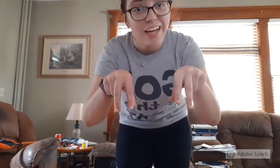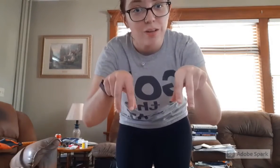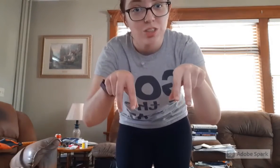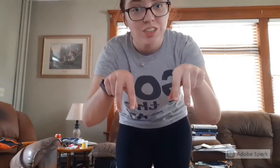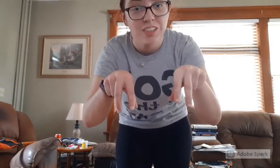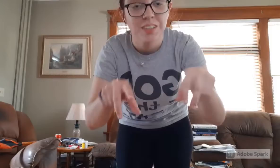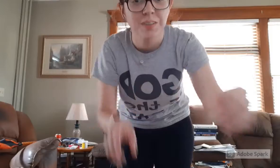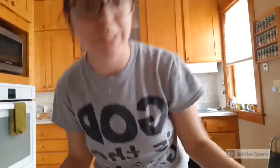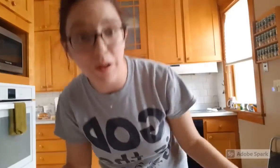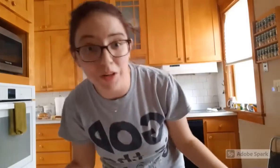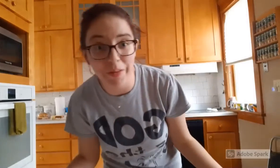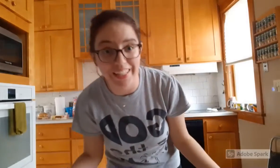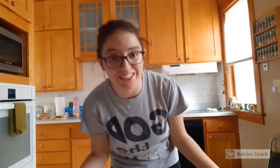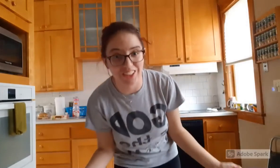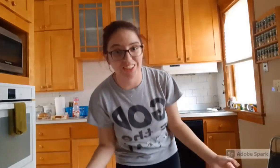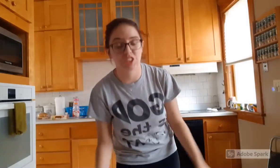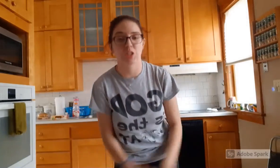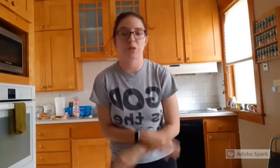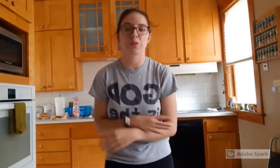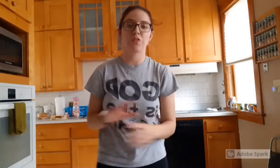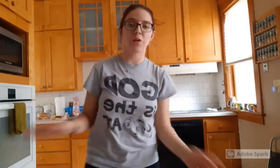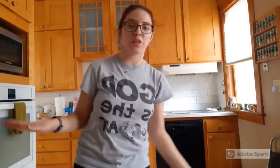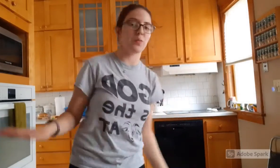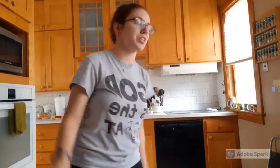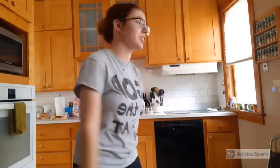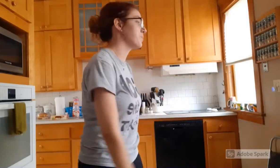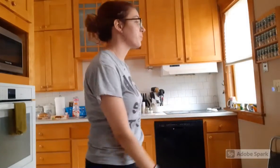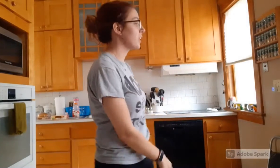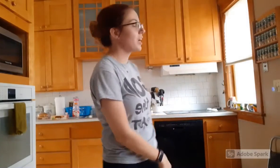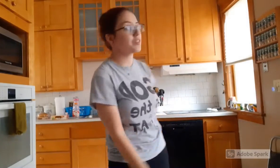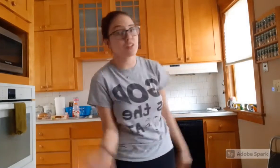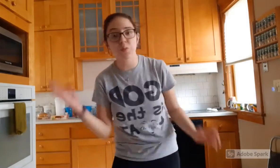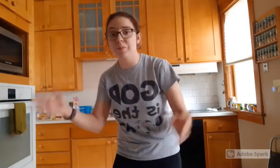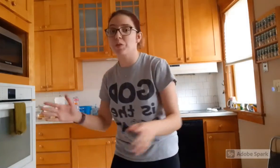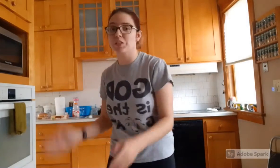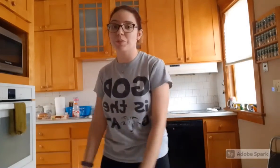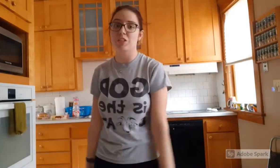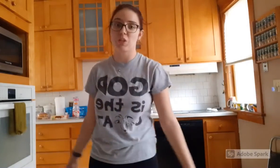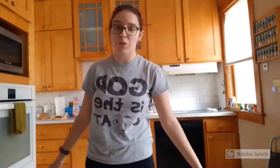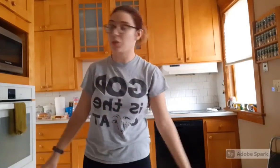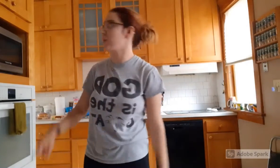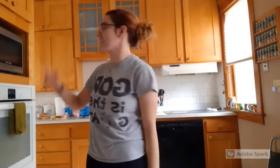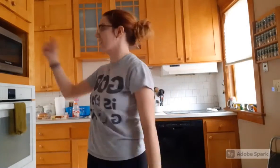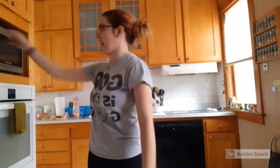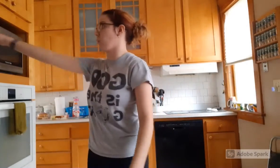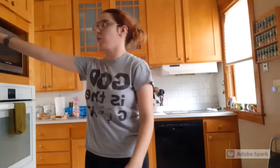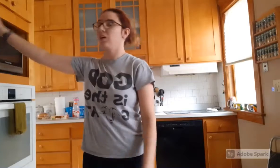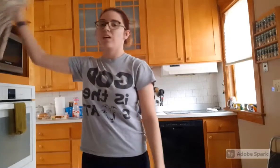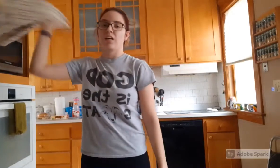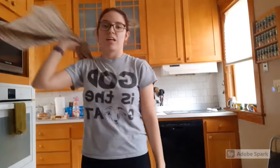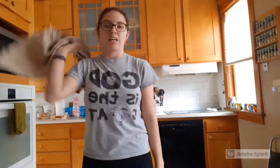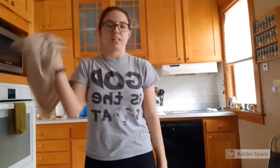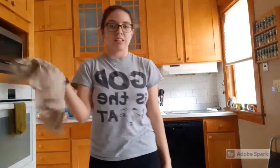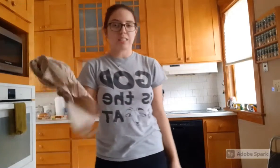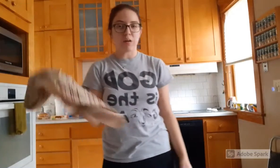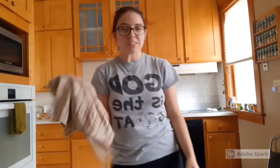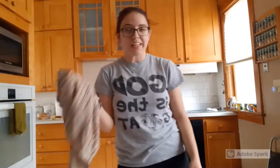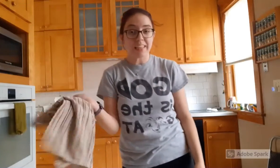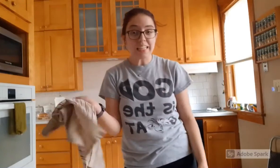couch. So now we're in my kitchen to show you a few other ones. The first one I'm going to be showing you is towel. Towels like these